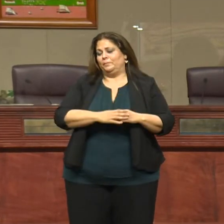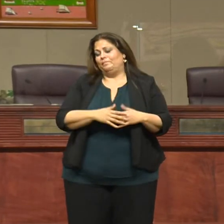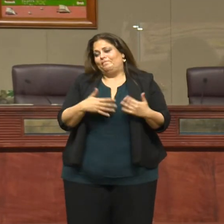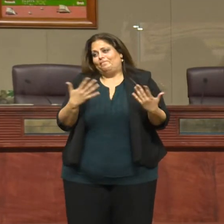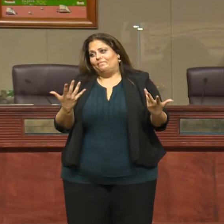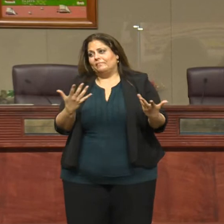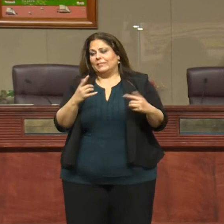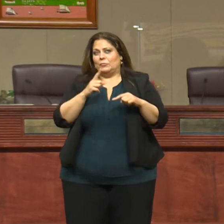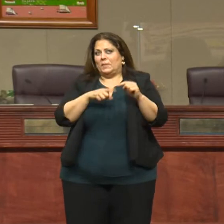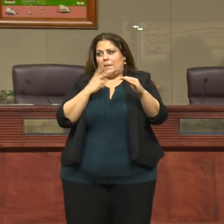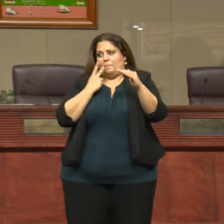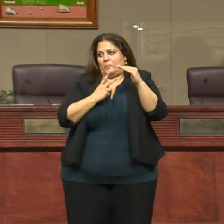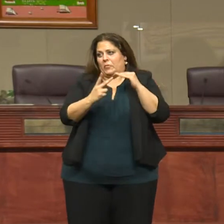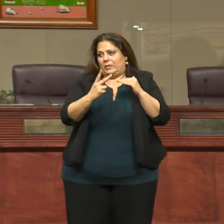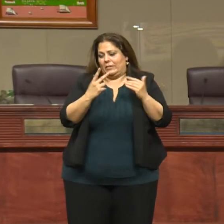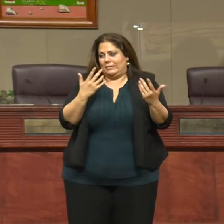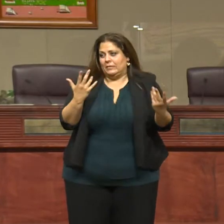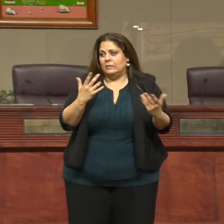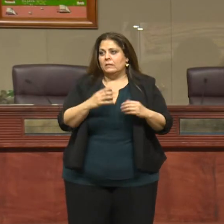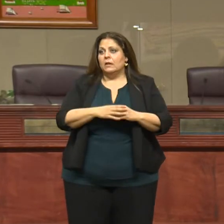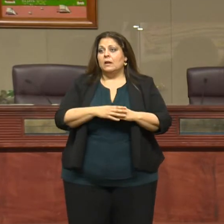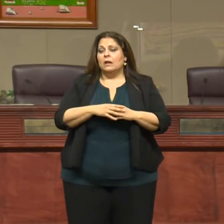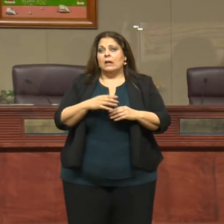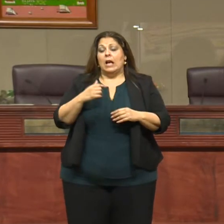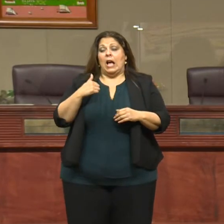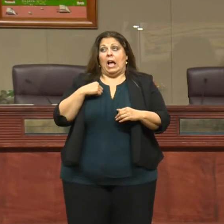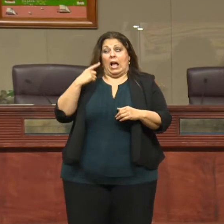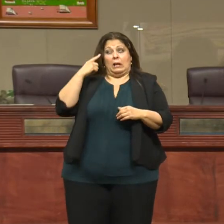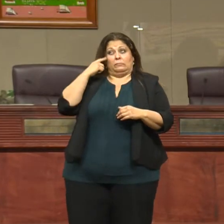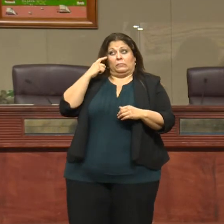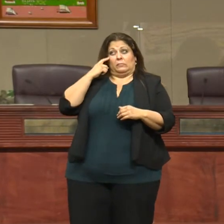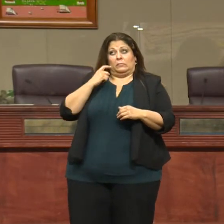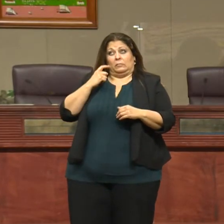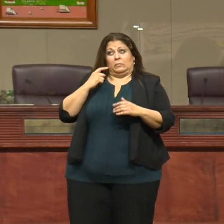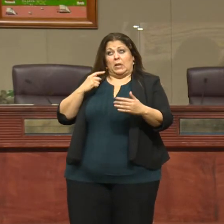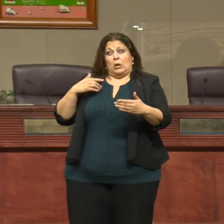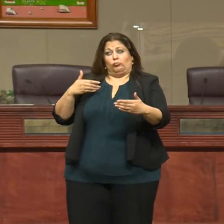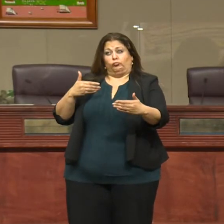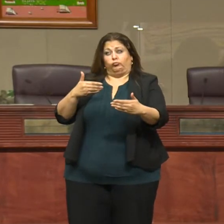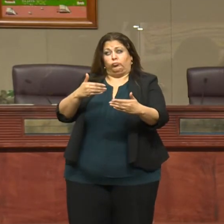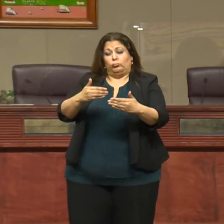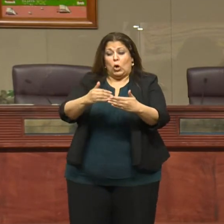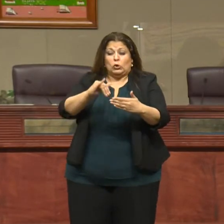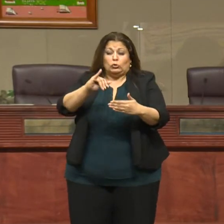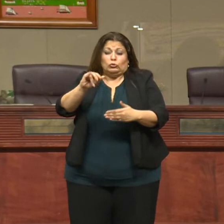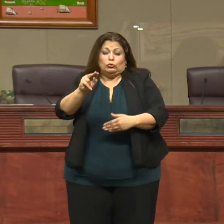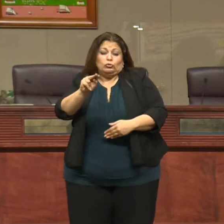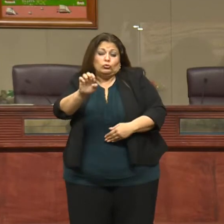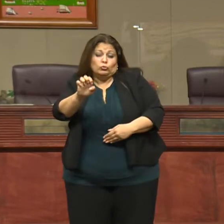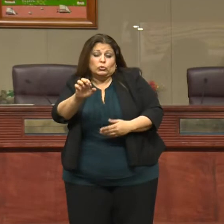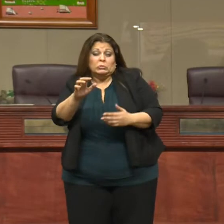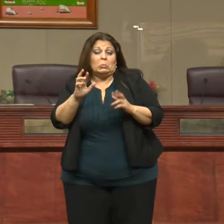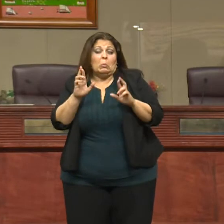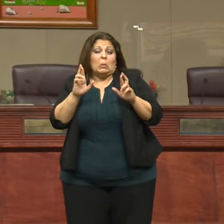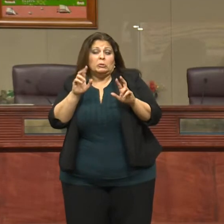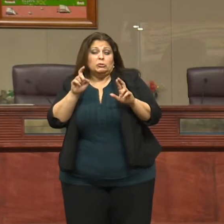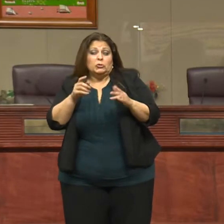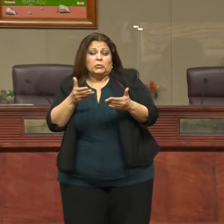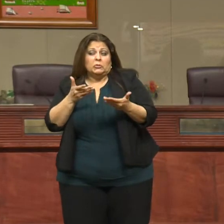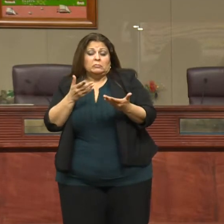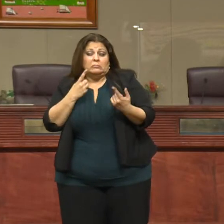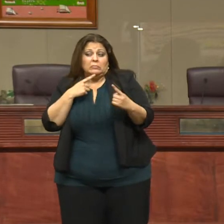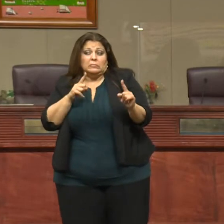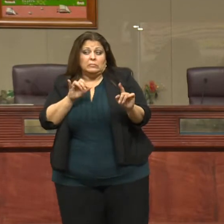by the time we get to June, perhaps we should be there at that point. We'll see. And it's